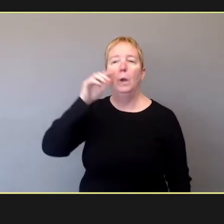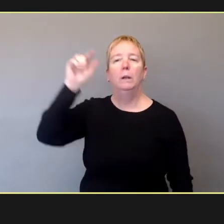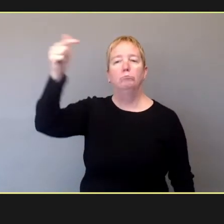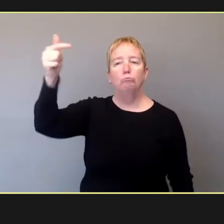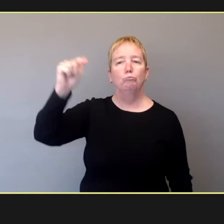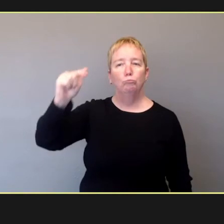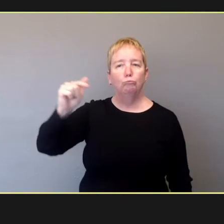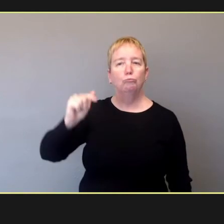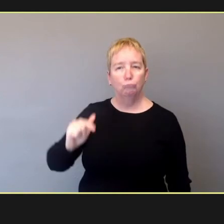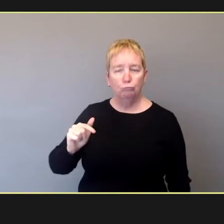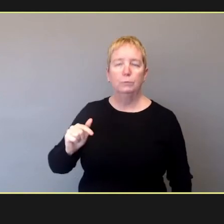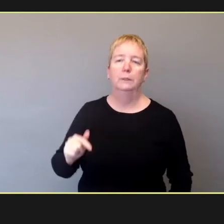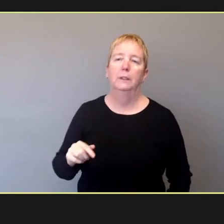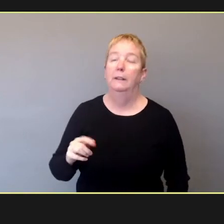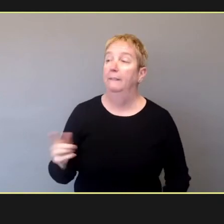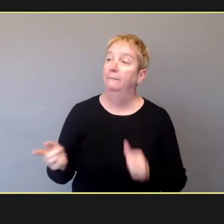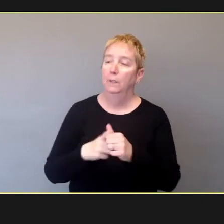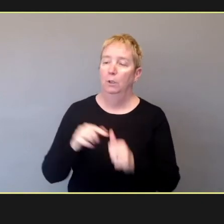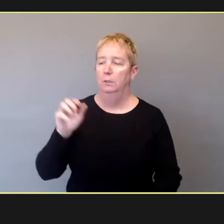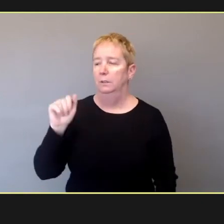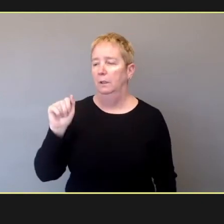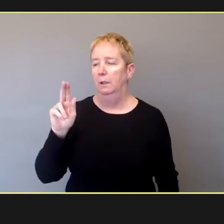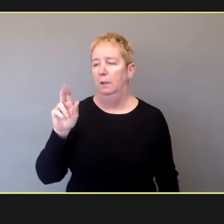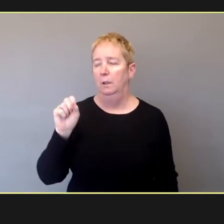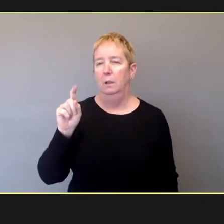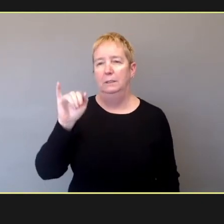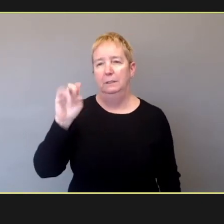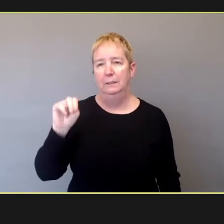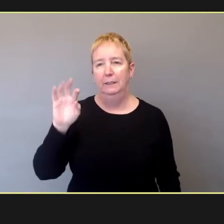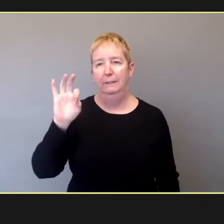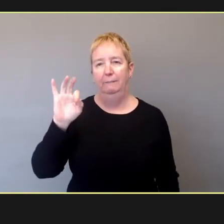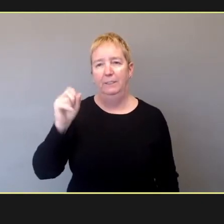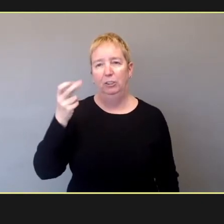we have Austin Fisher and then Julia Goldberg.